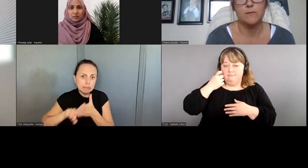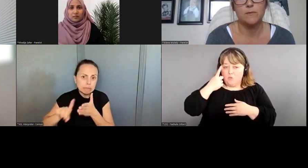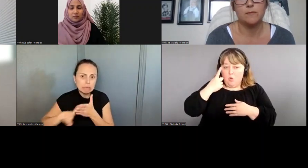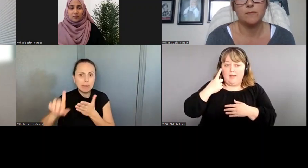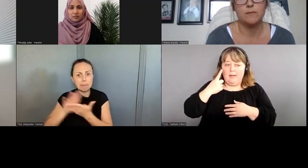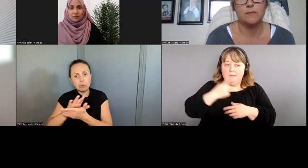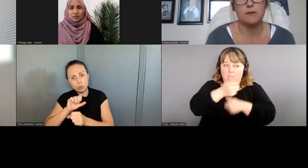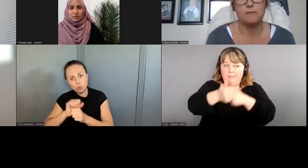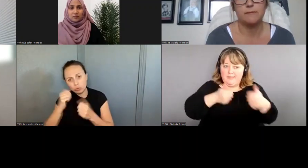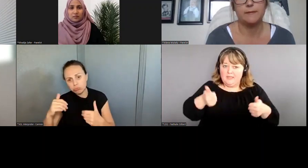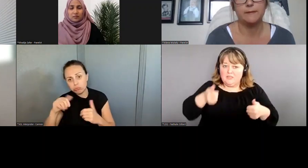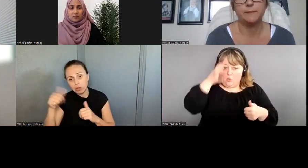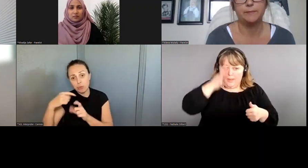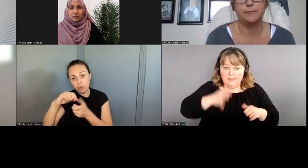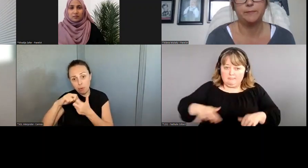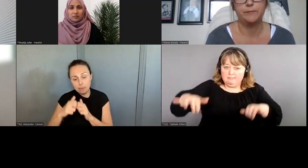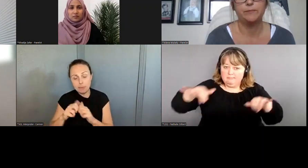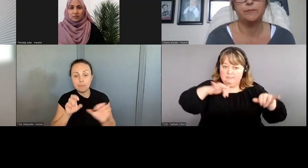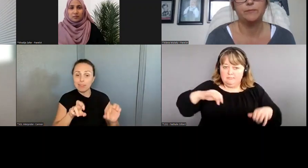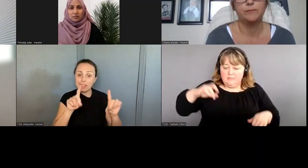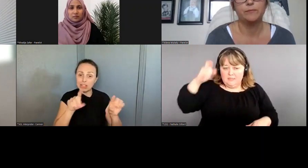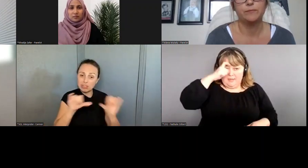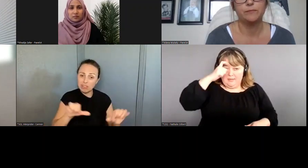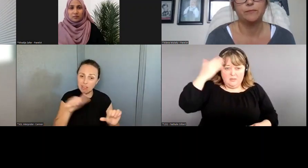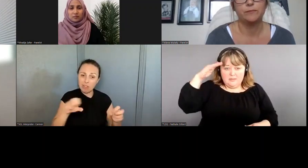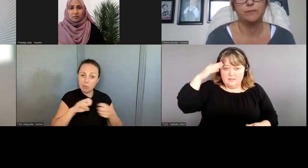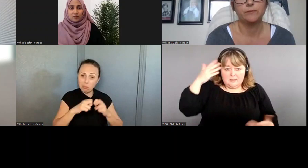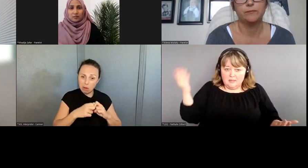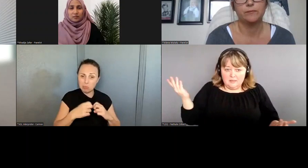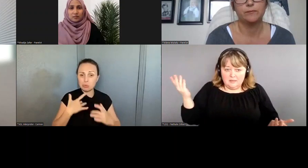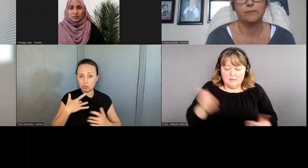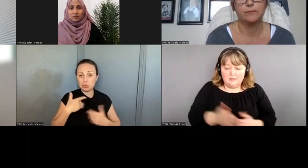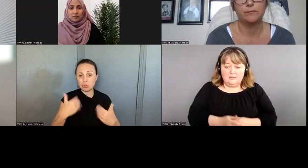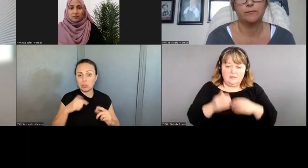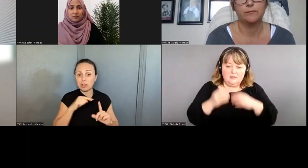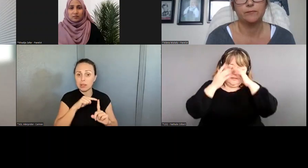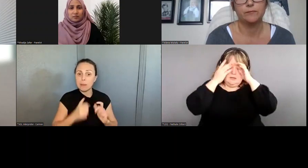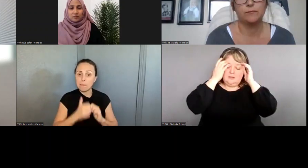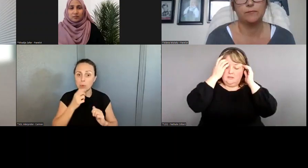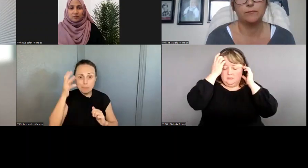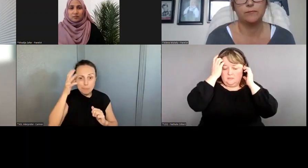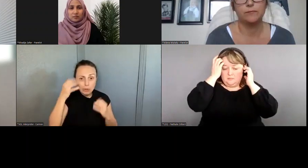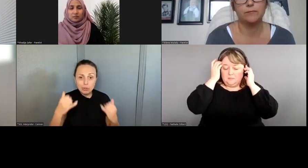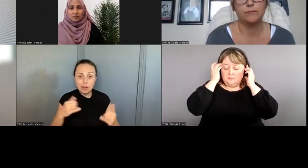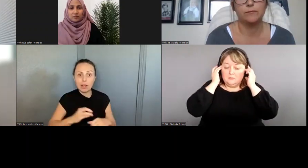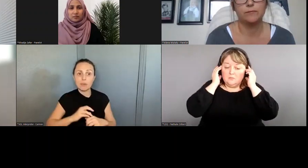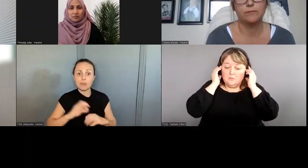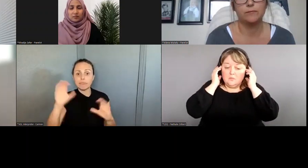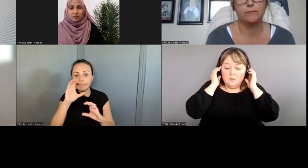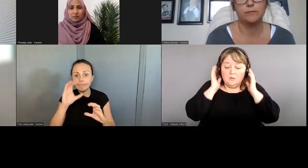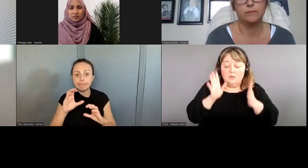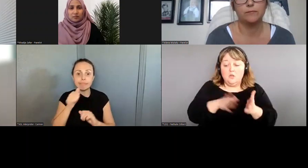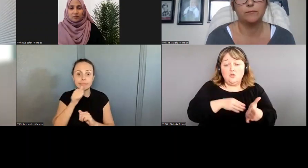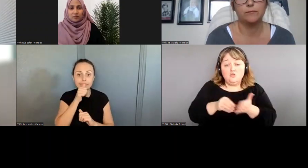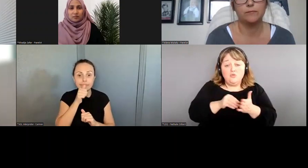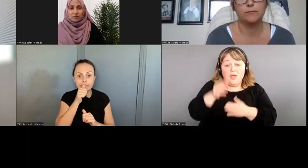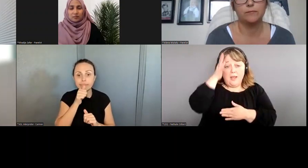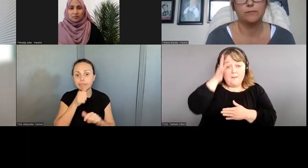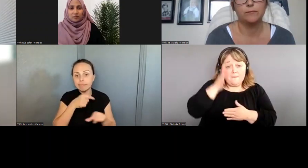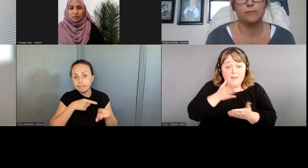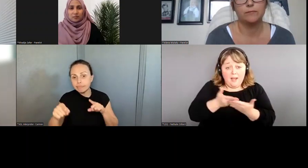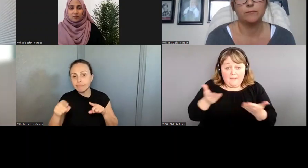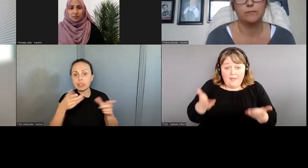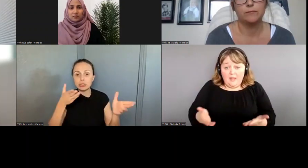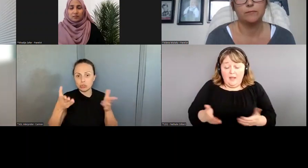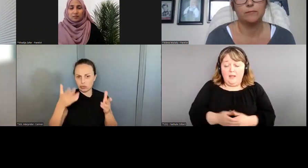another thing. Our education system is another thing to concern about. Most parents now are looking into the private specialized